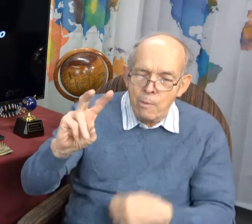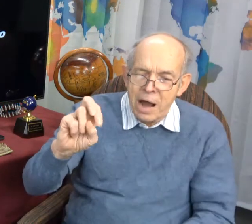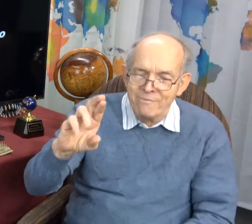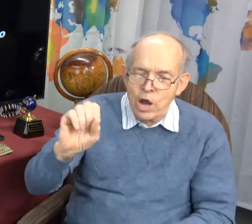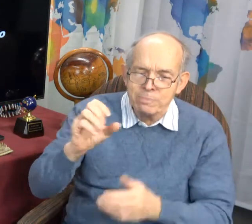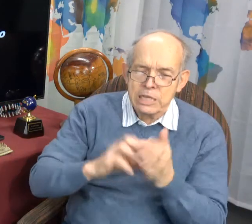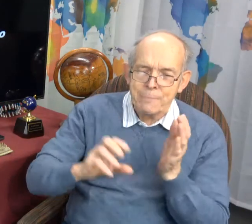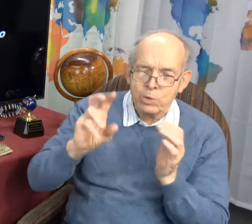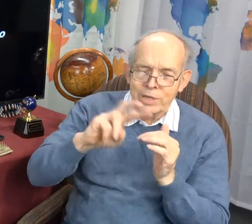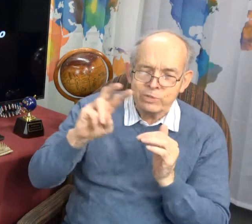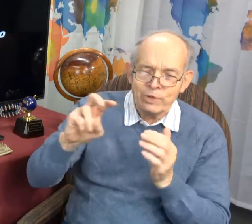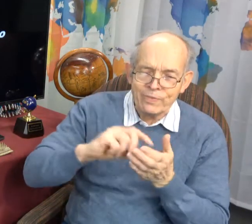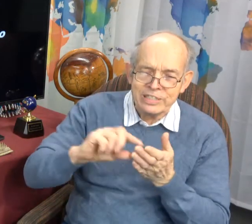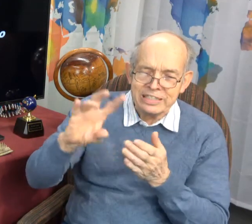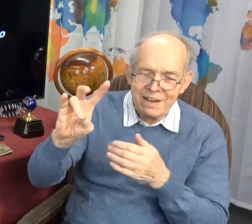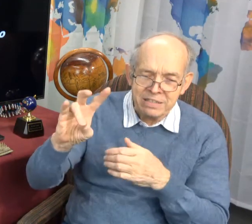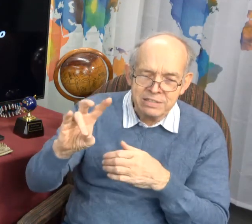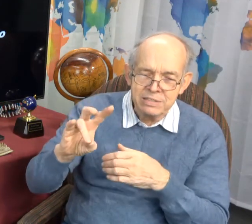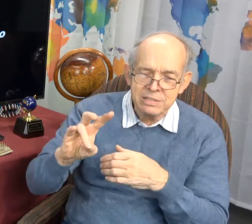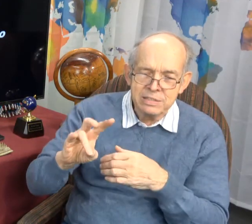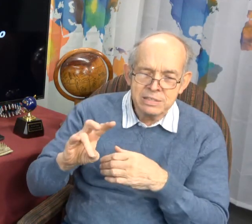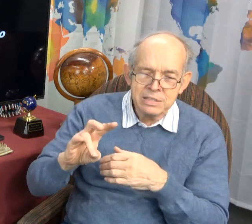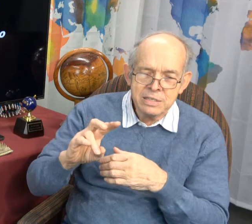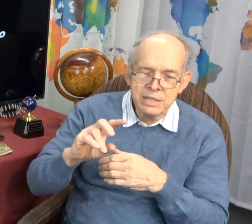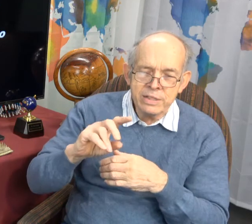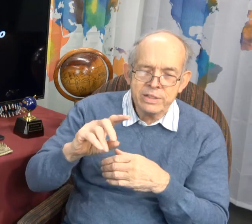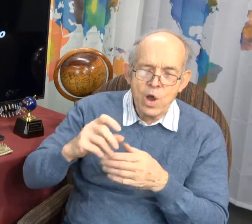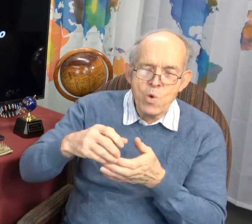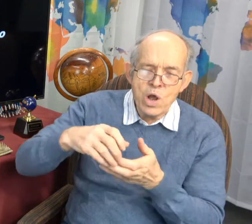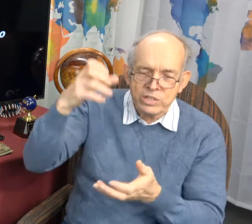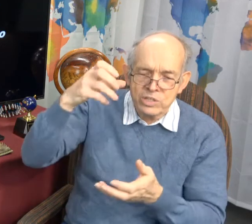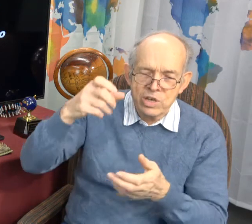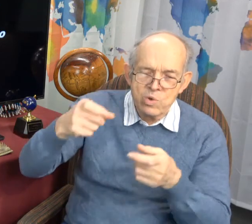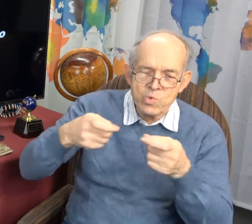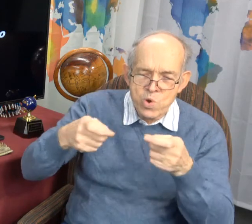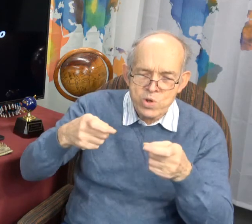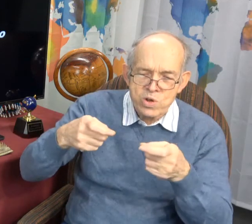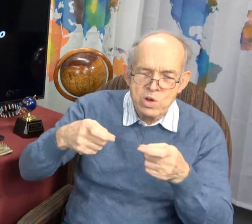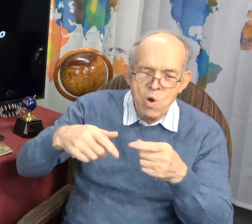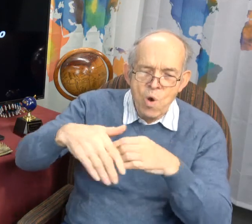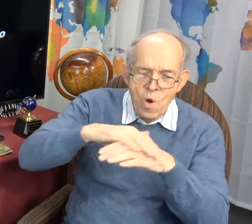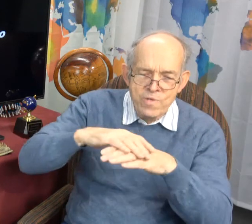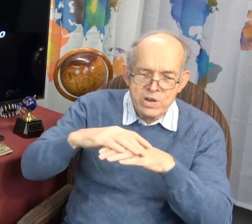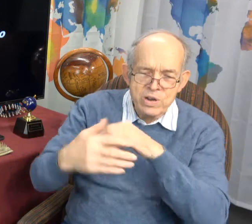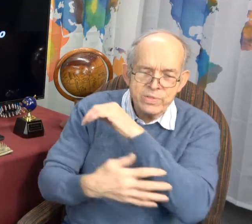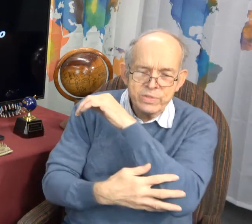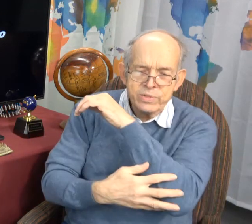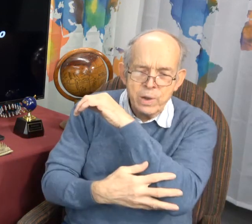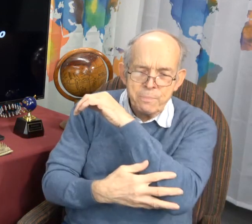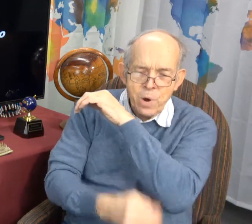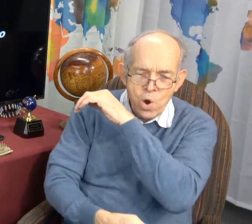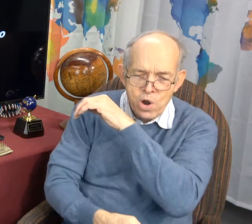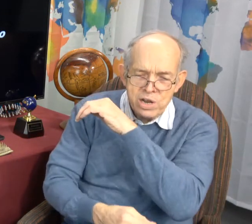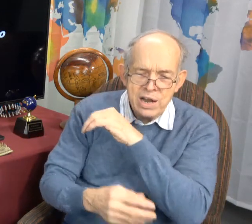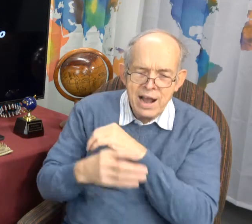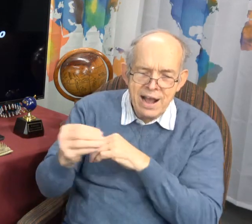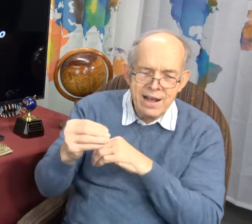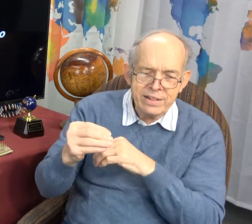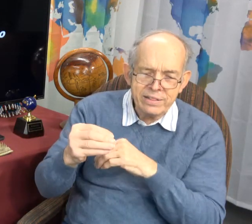Bible chapter 22, verse 7. The rich ruler over the poor and the